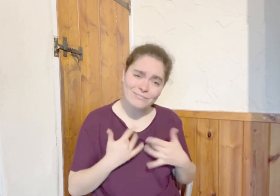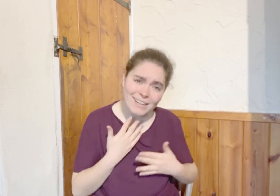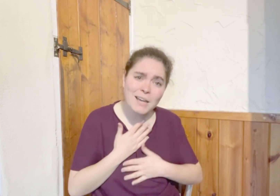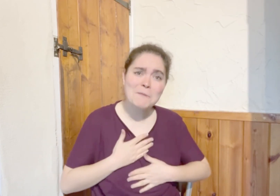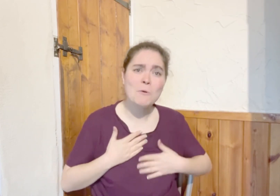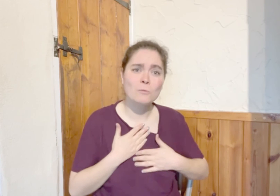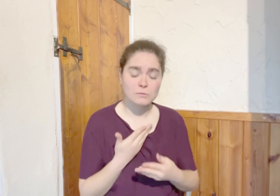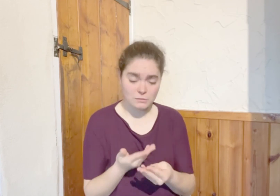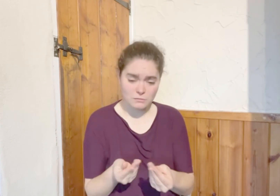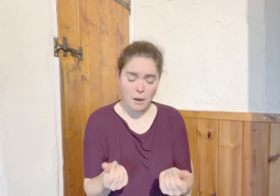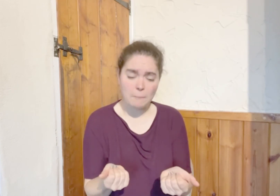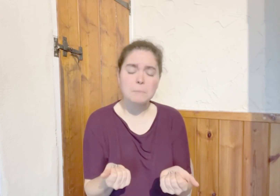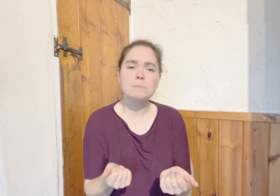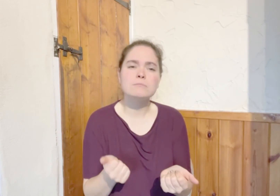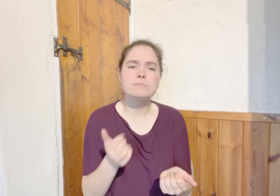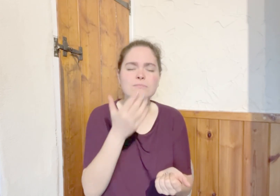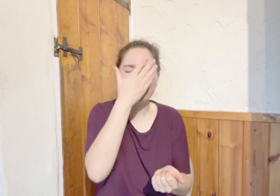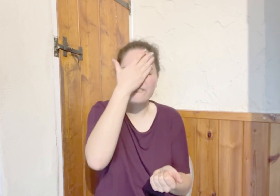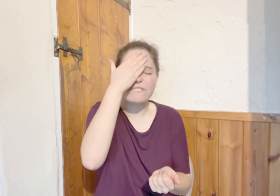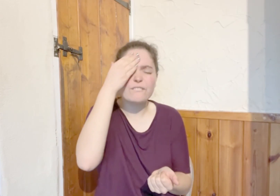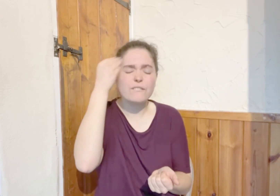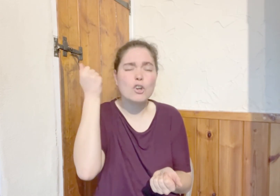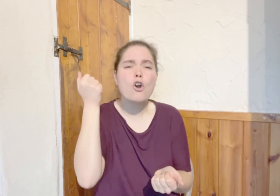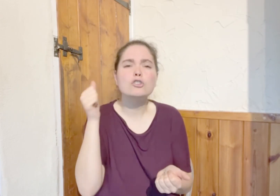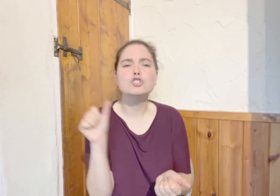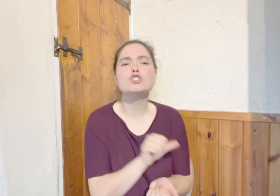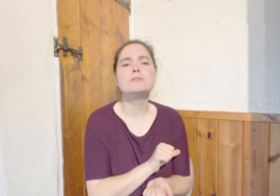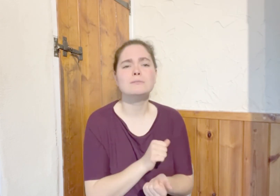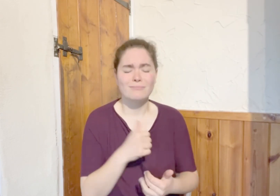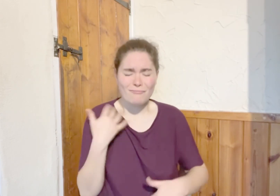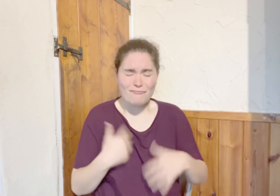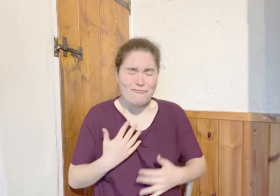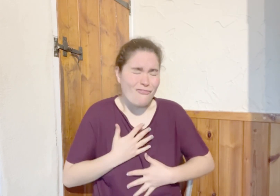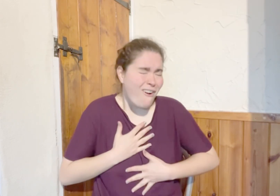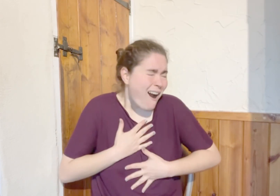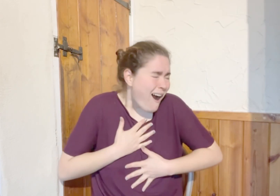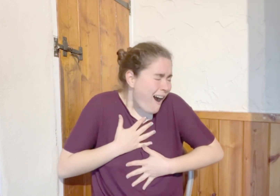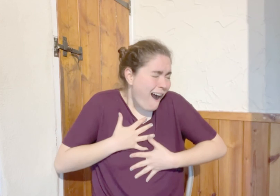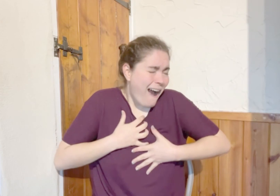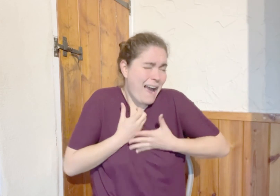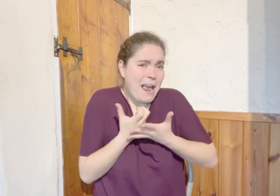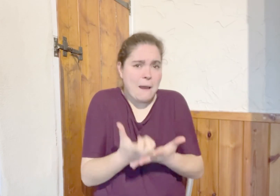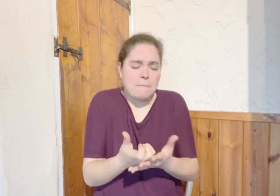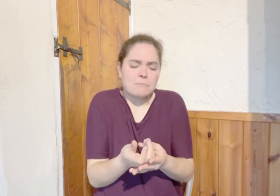others. Feelings and emotions, some should be forgotten, as ripe as it